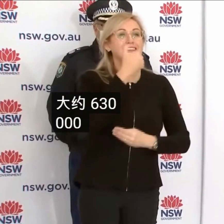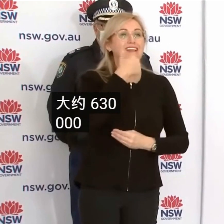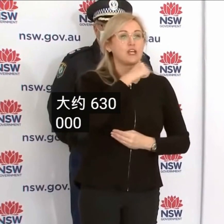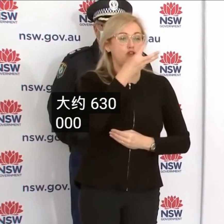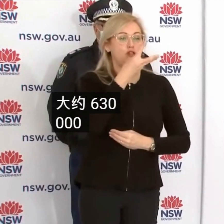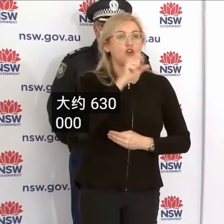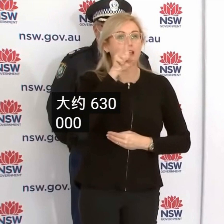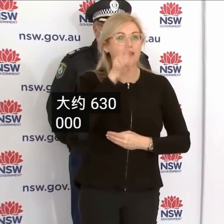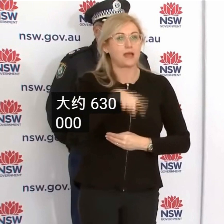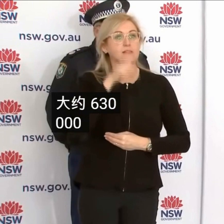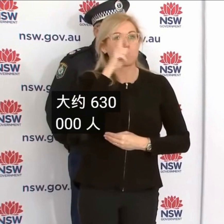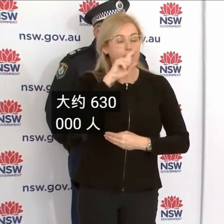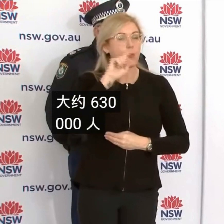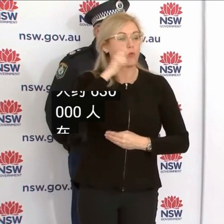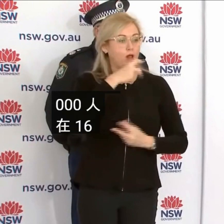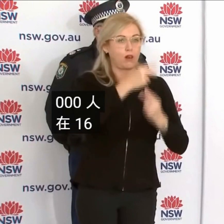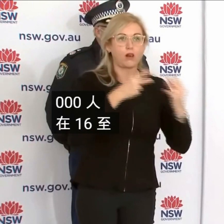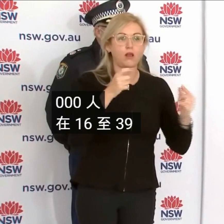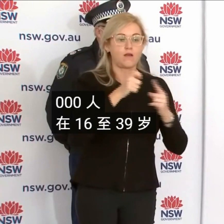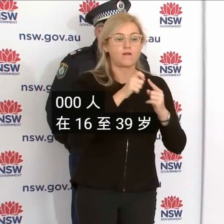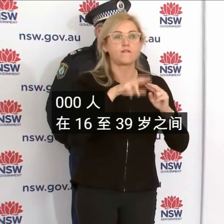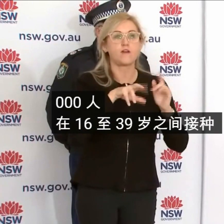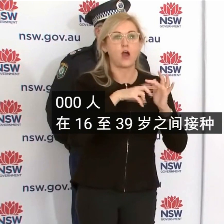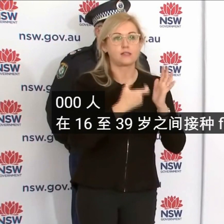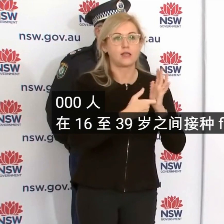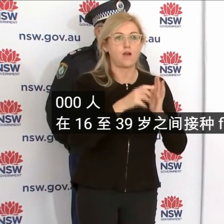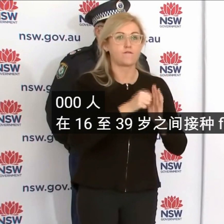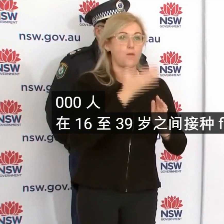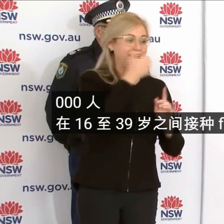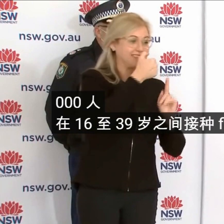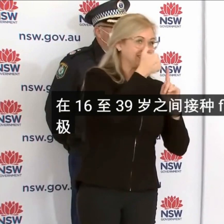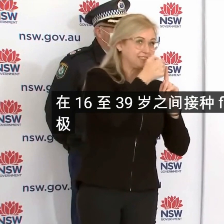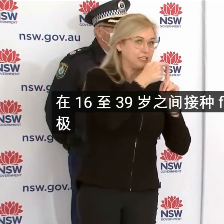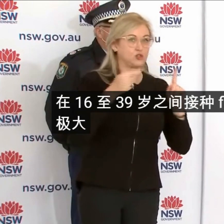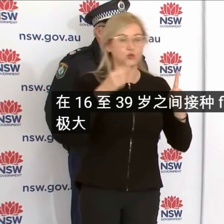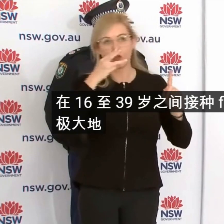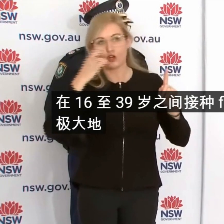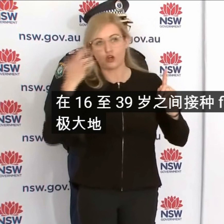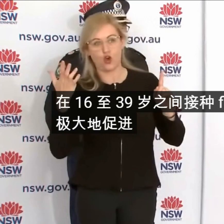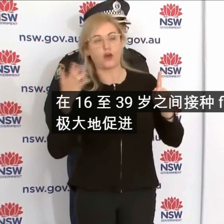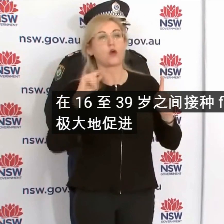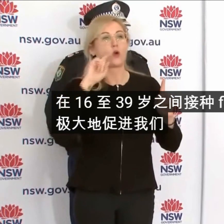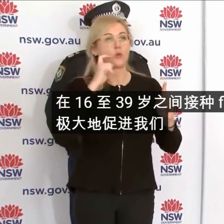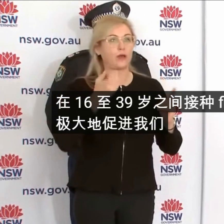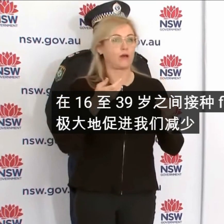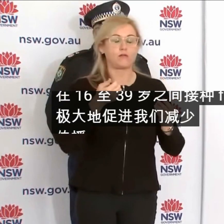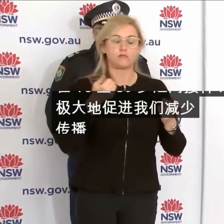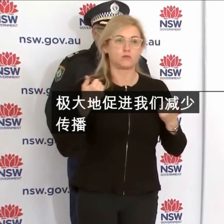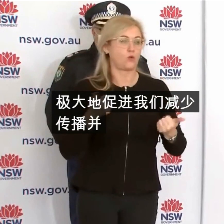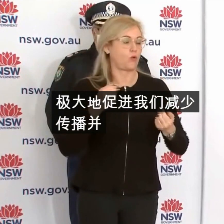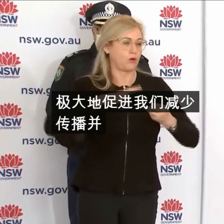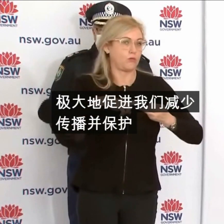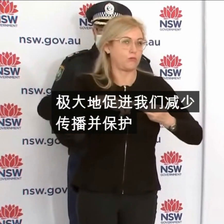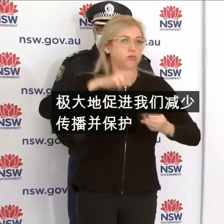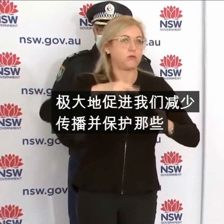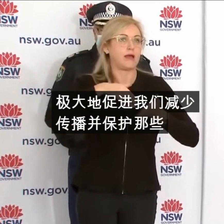630,000 people receiving the Pfizer vaccine between the ages of 16 and 39, which will give us a huge boost in reducing the